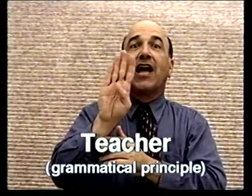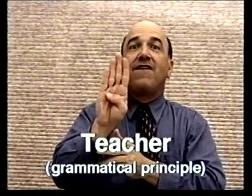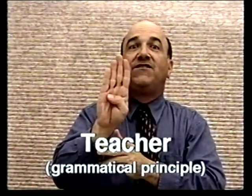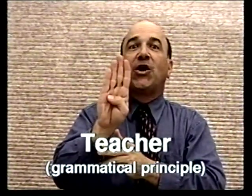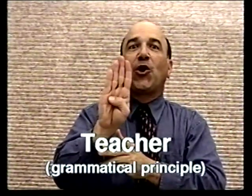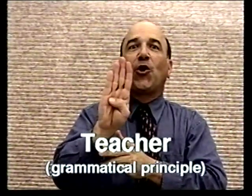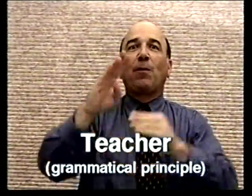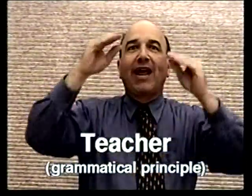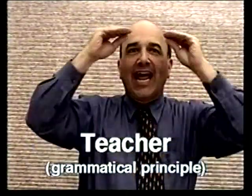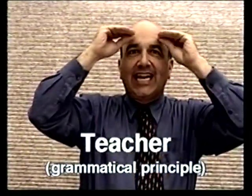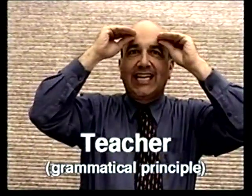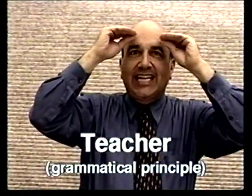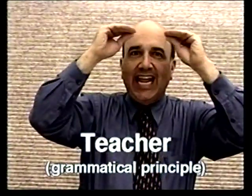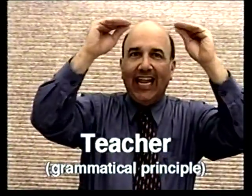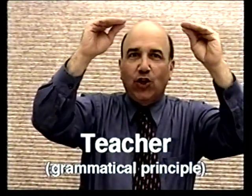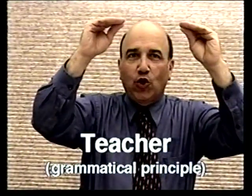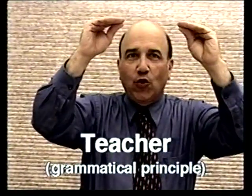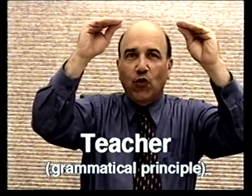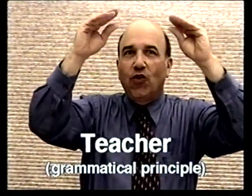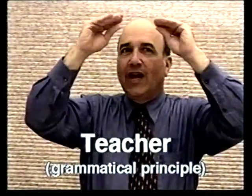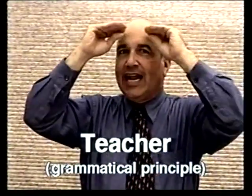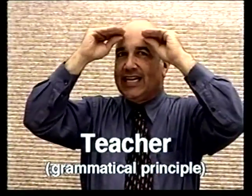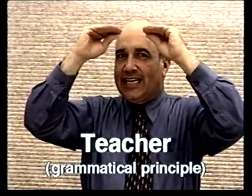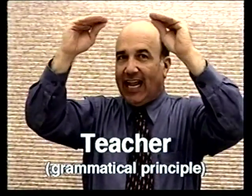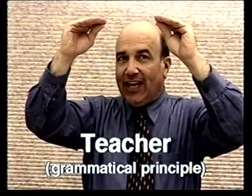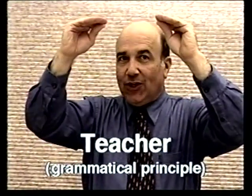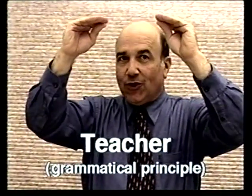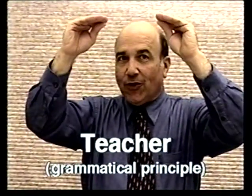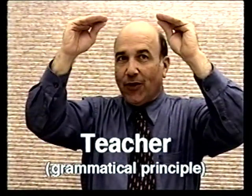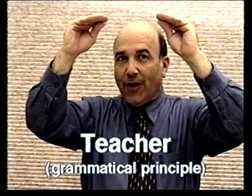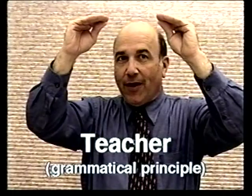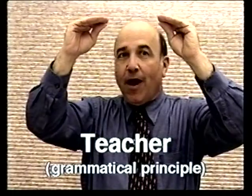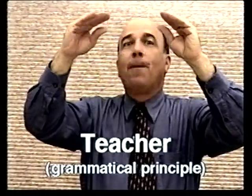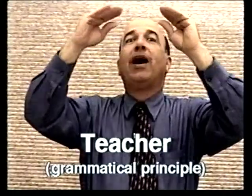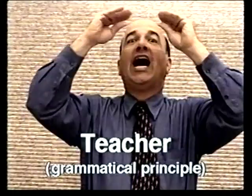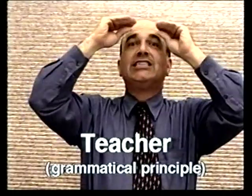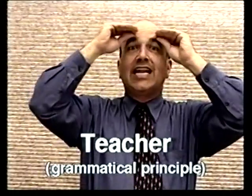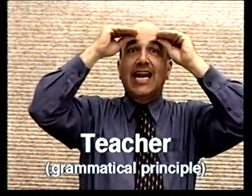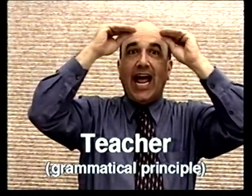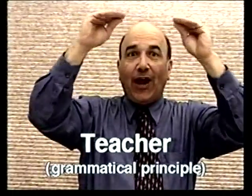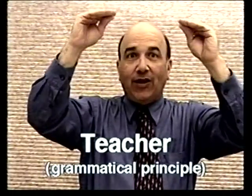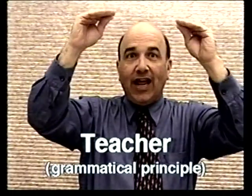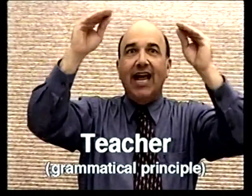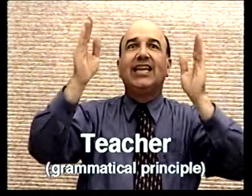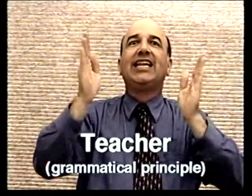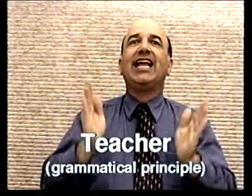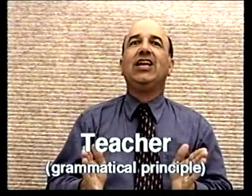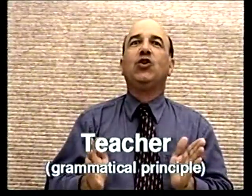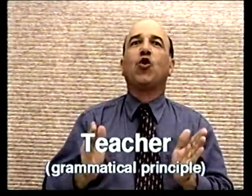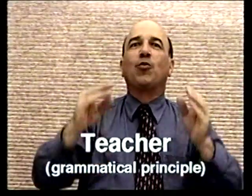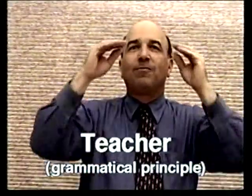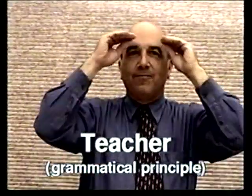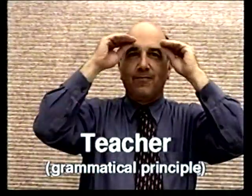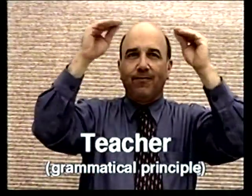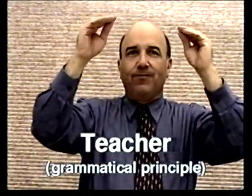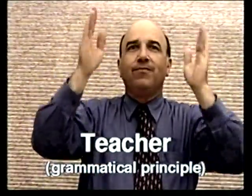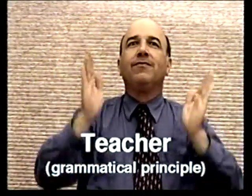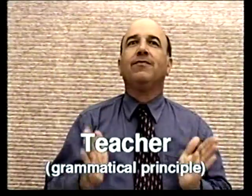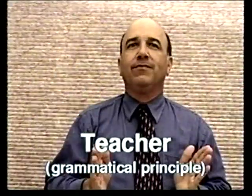a verb, teach. Teach. But as a noun, teacher.